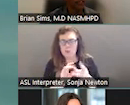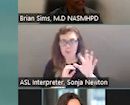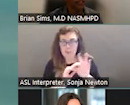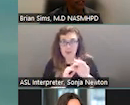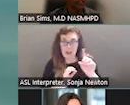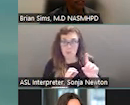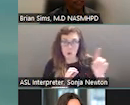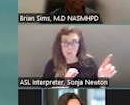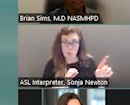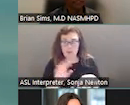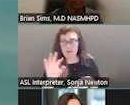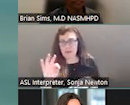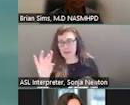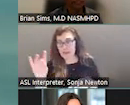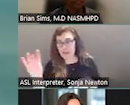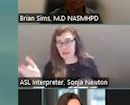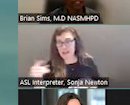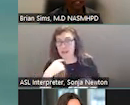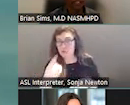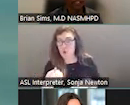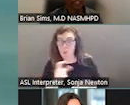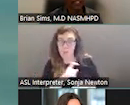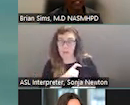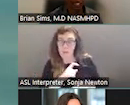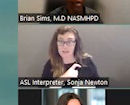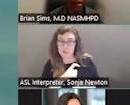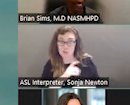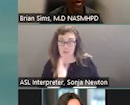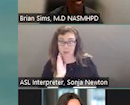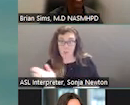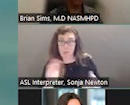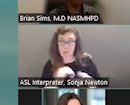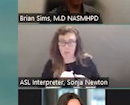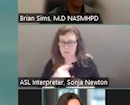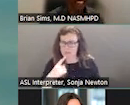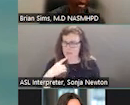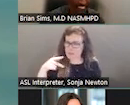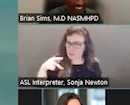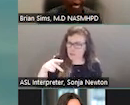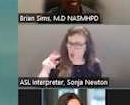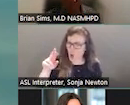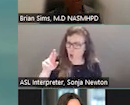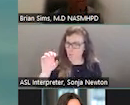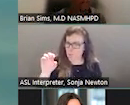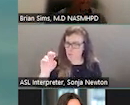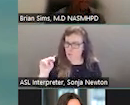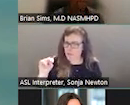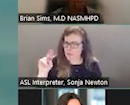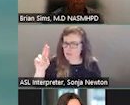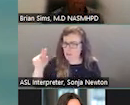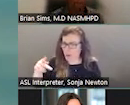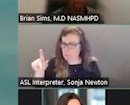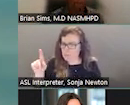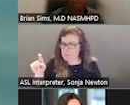And when I told my police chief we were going to marry them, he said, will there be a prenup? But, you know, we're having all these great discussions of how we're going to